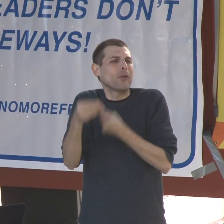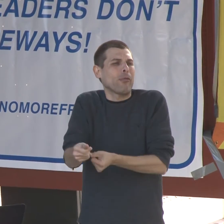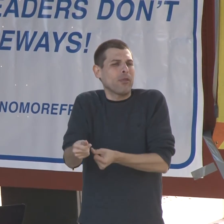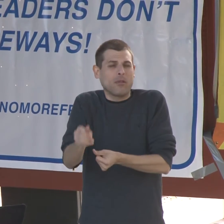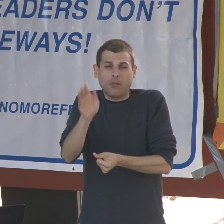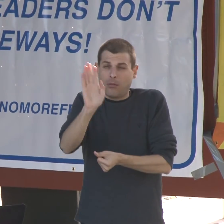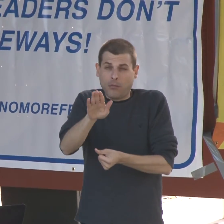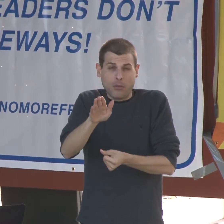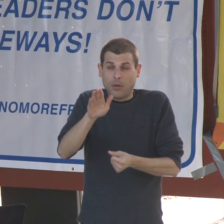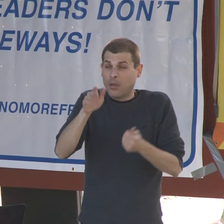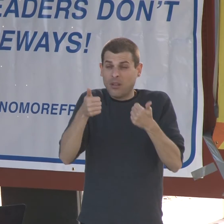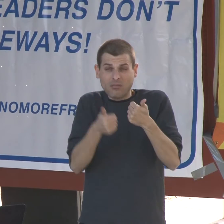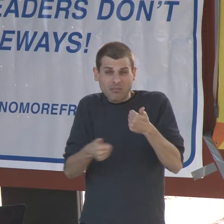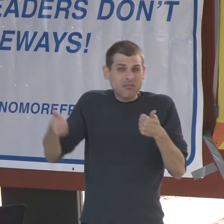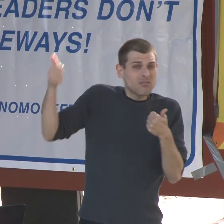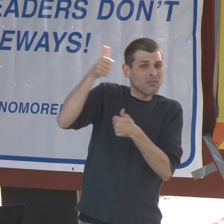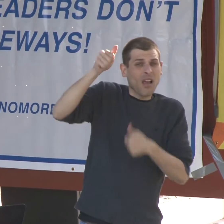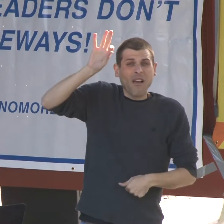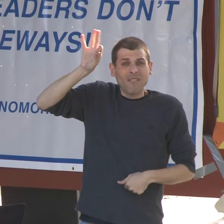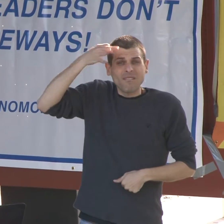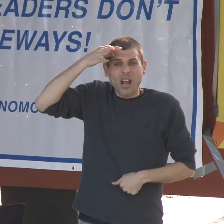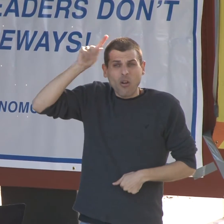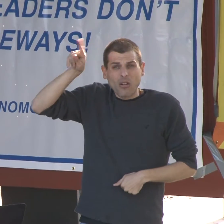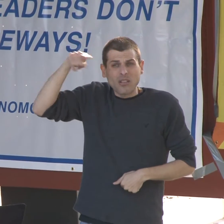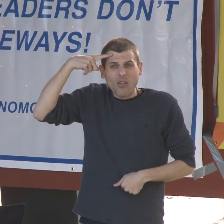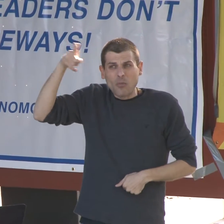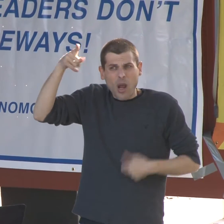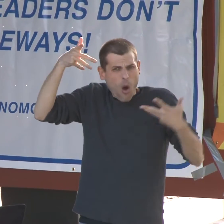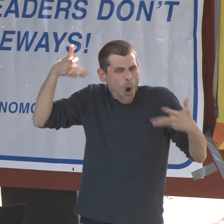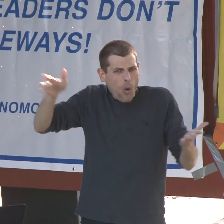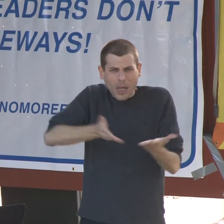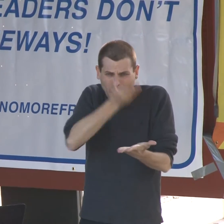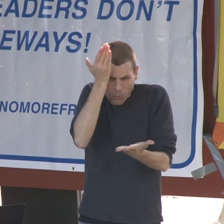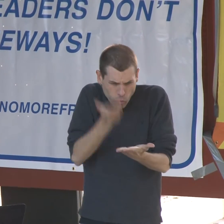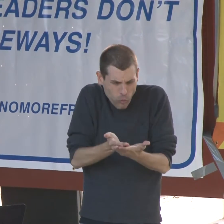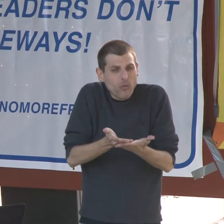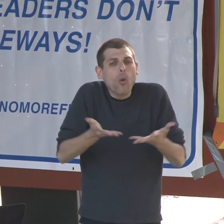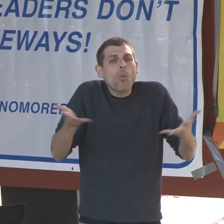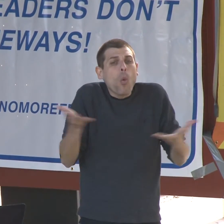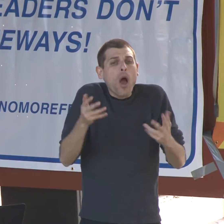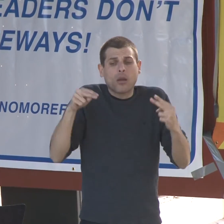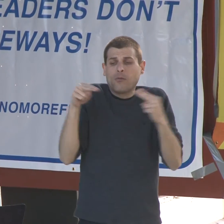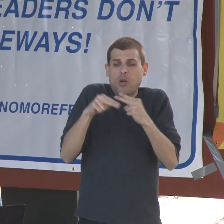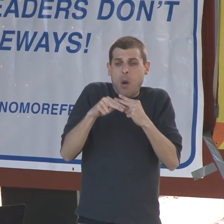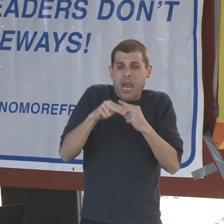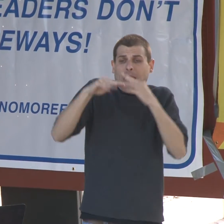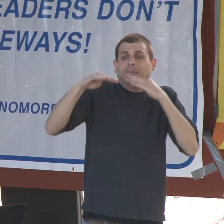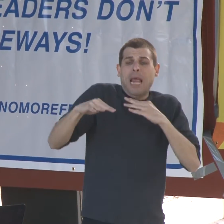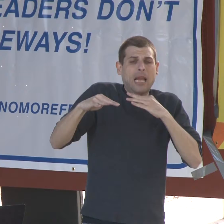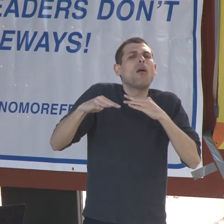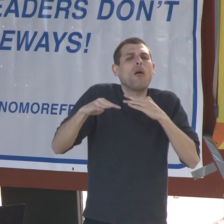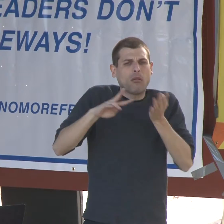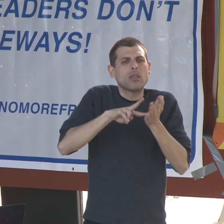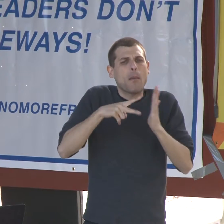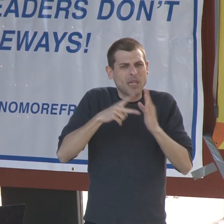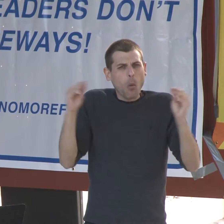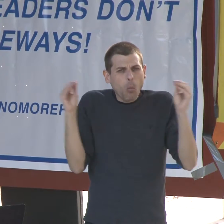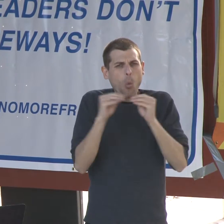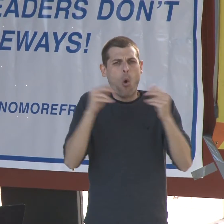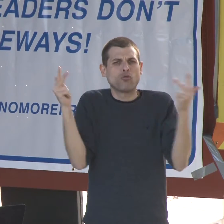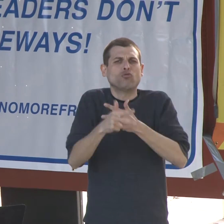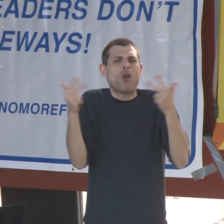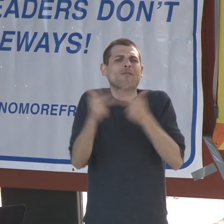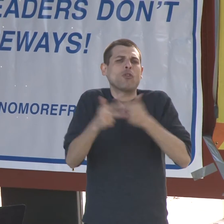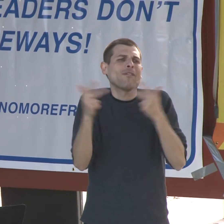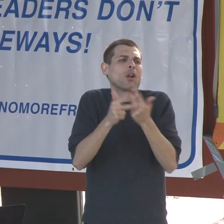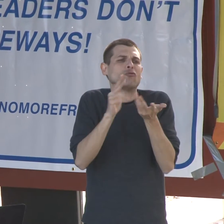U.S. Secretary of Transportation that widening freeways actually can create more traffic. This is just one of